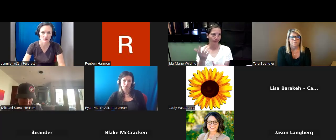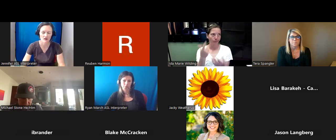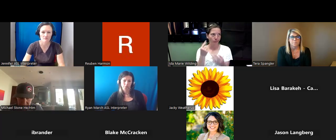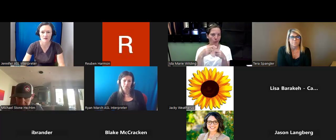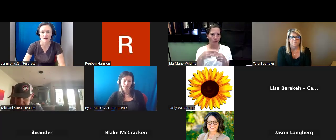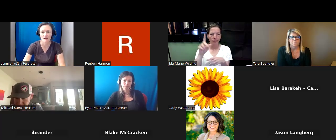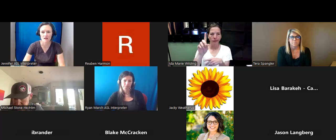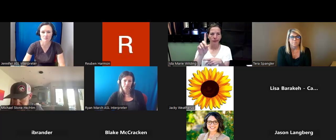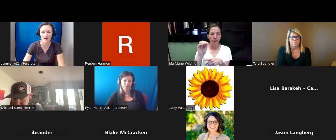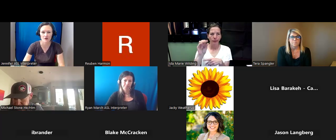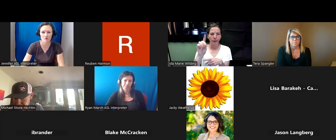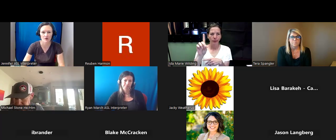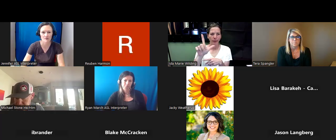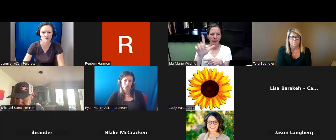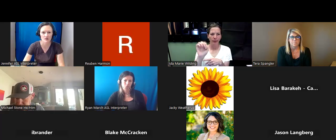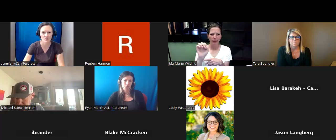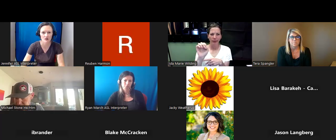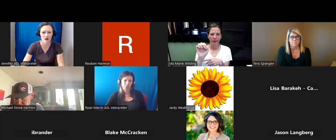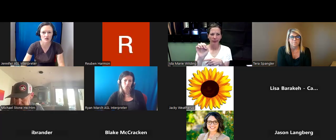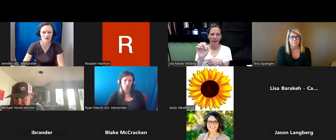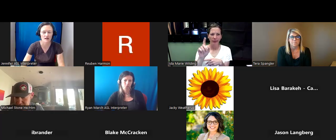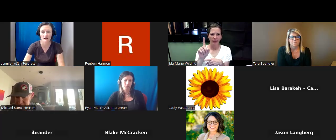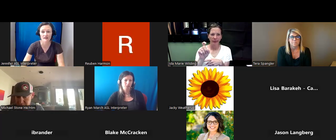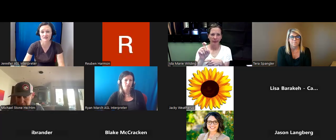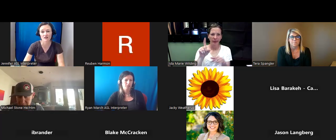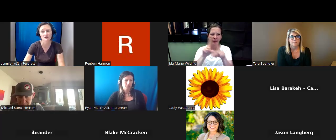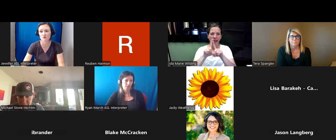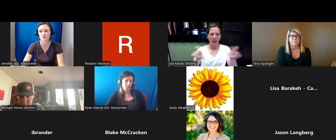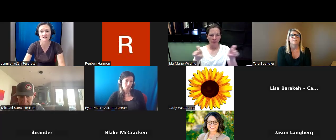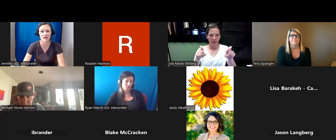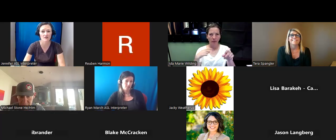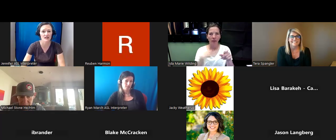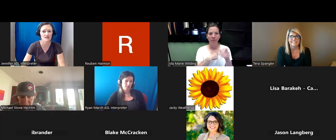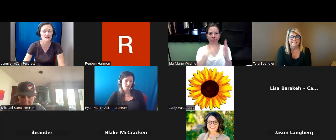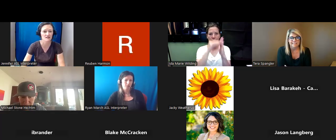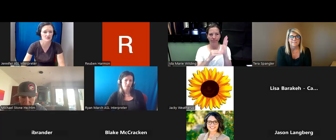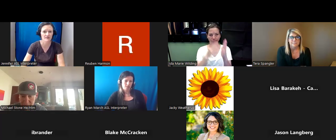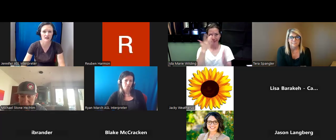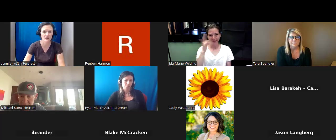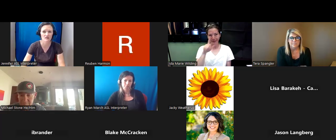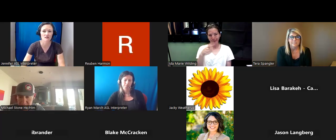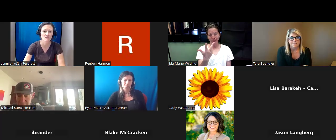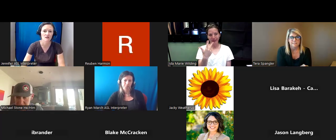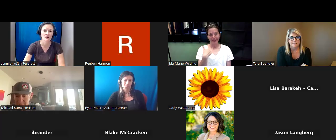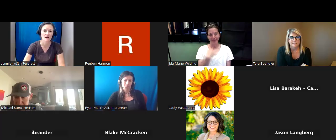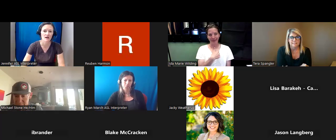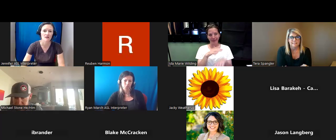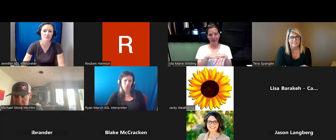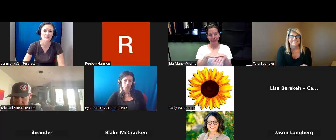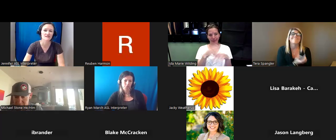perspective, maybe, I don't know, perhaps we could call, I think it's called a doodle, is that right? A survey,